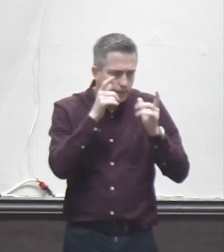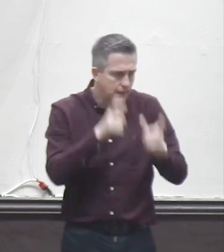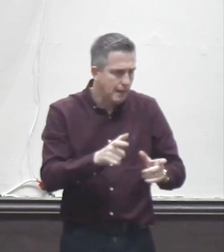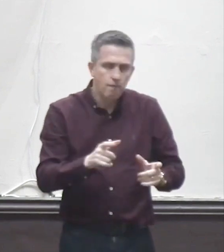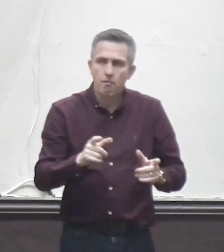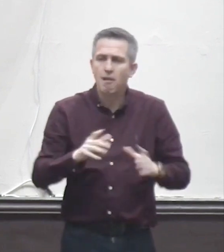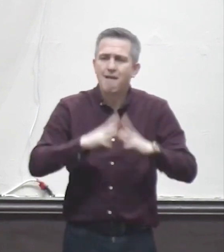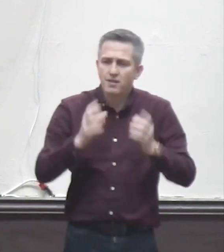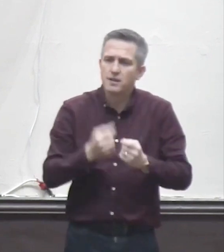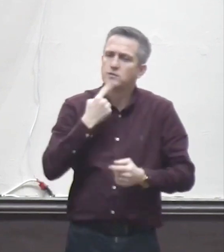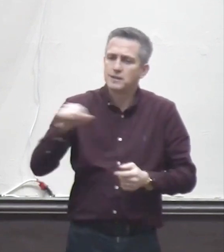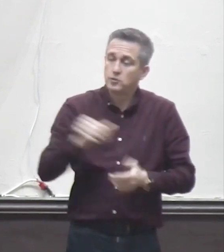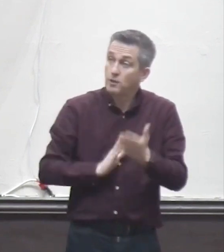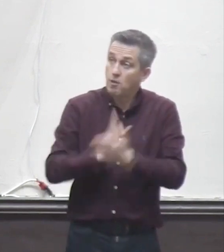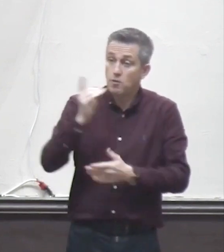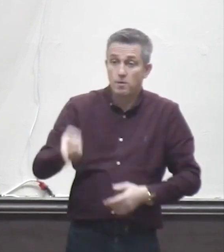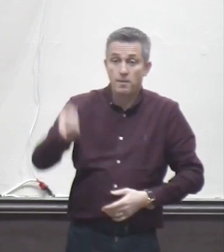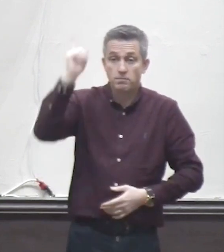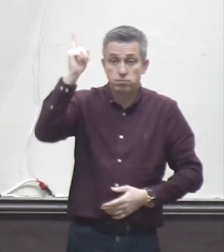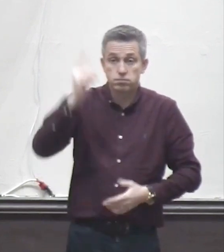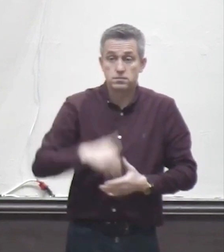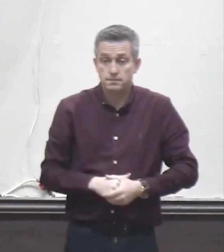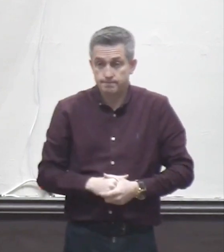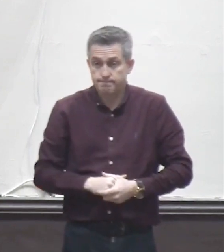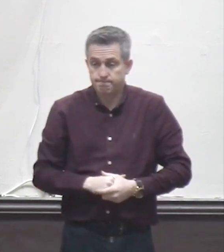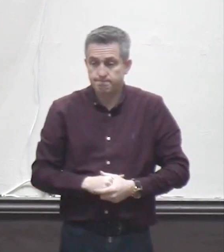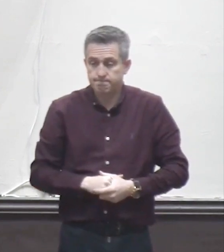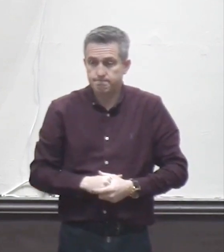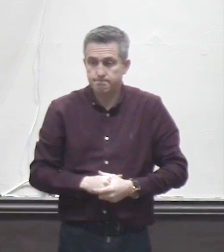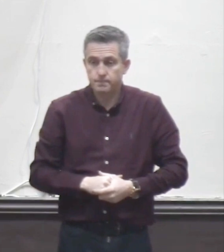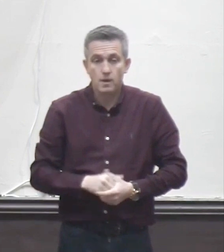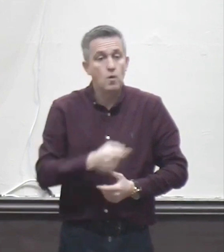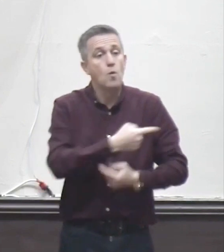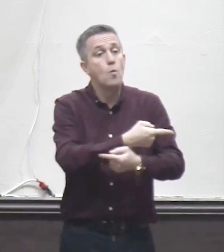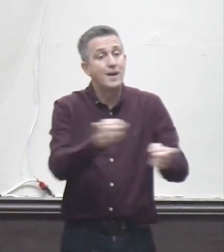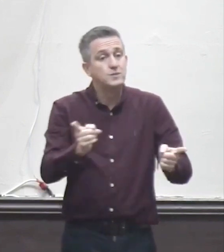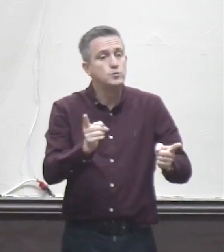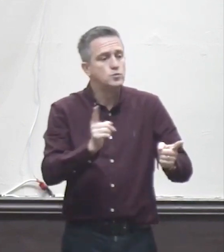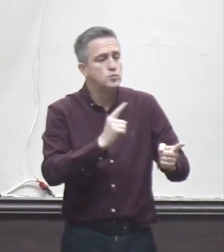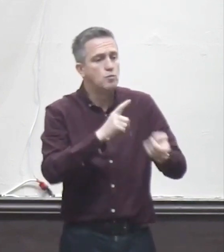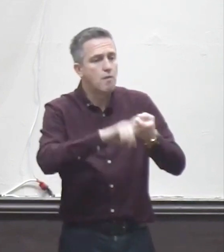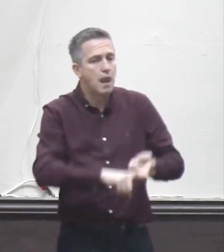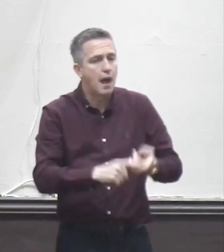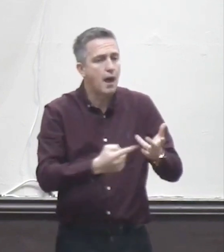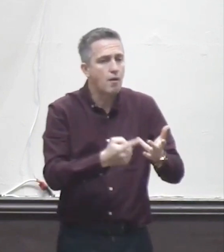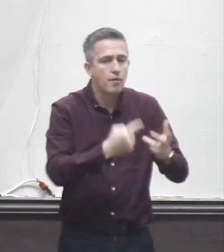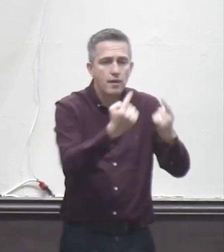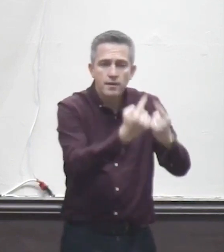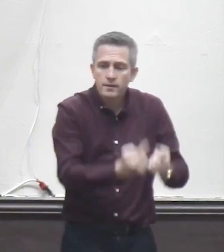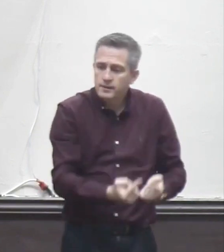almighty. And in the deen of Allah, when we swear by something that which is of an important